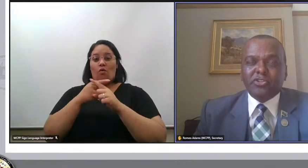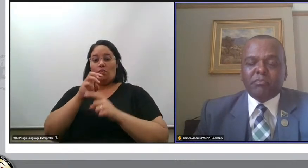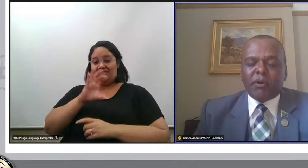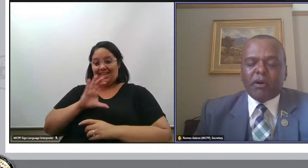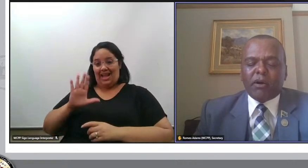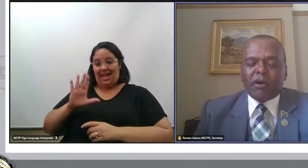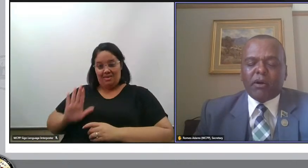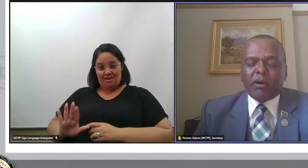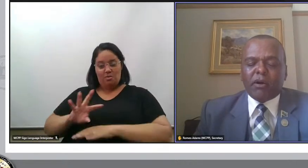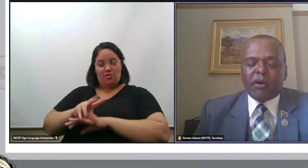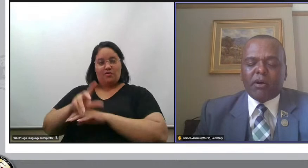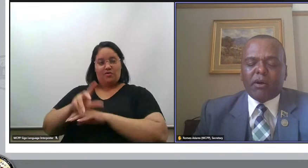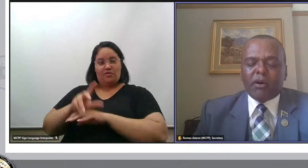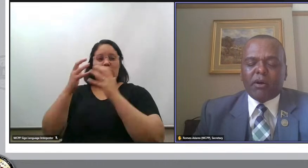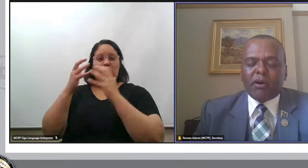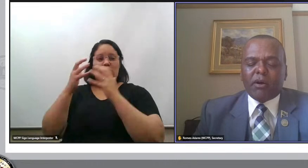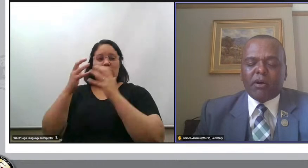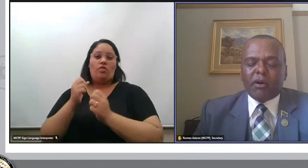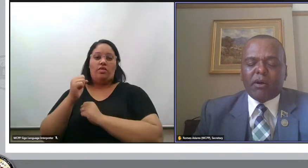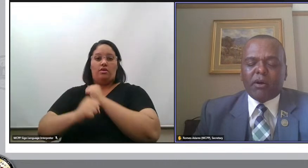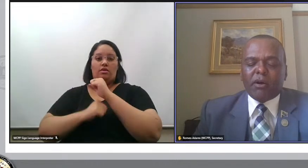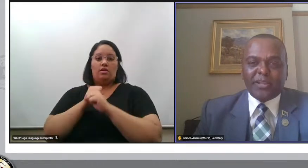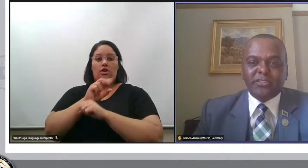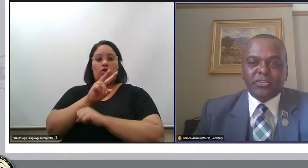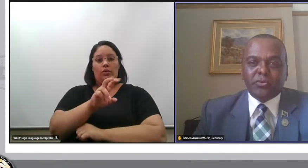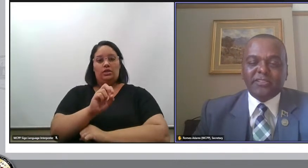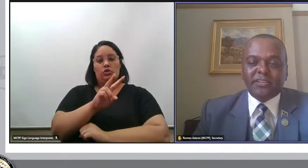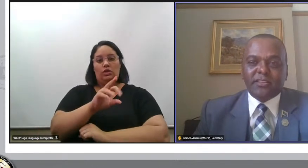Cape Provincial Parliament for the year